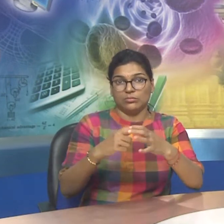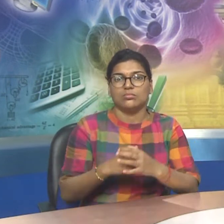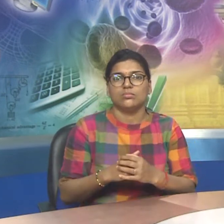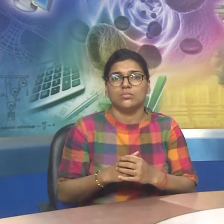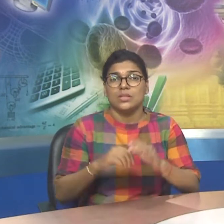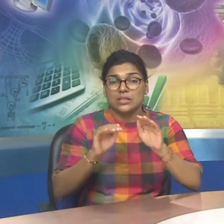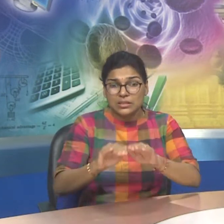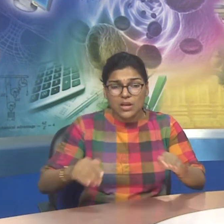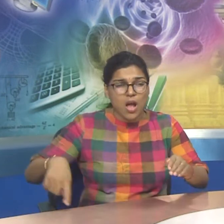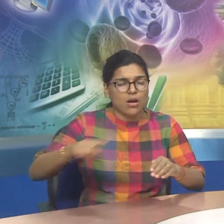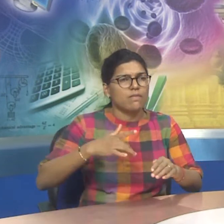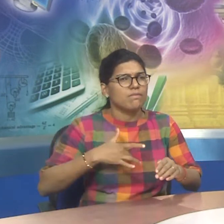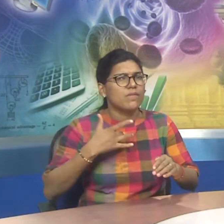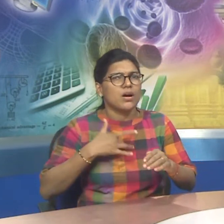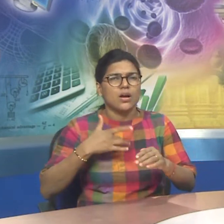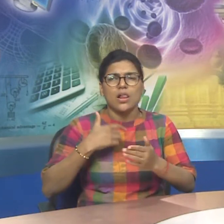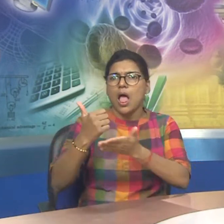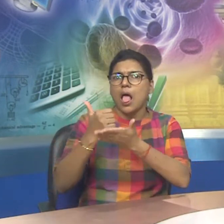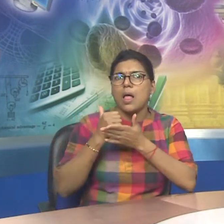Question number 3.